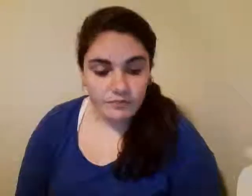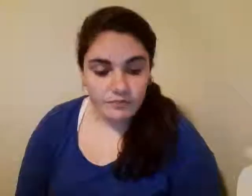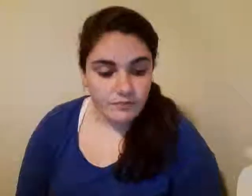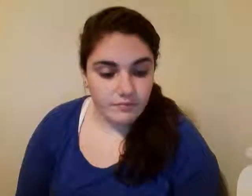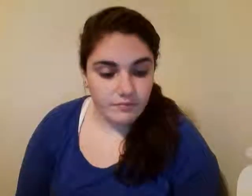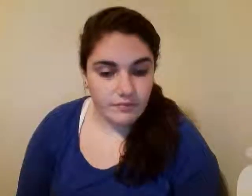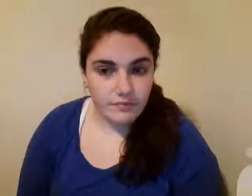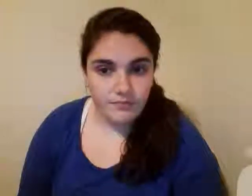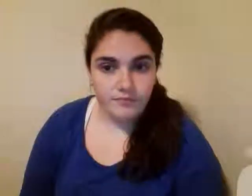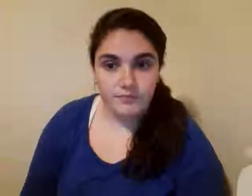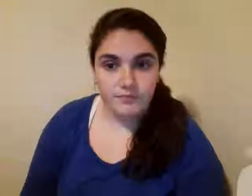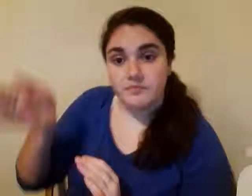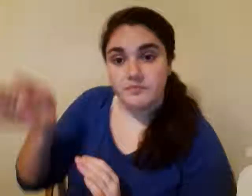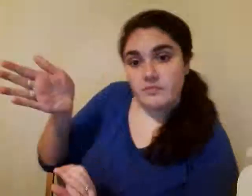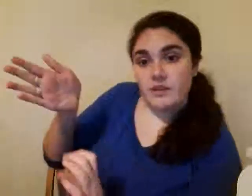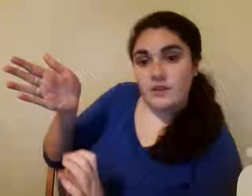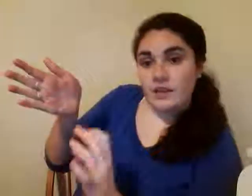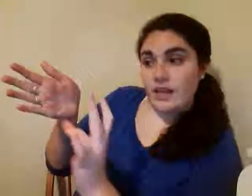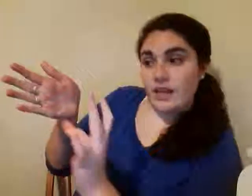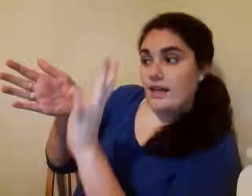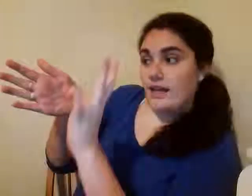then everything else is going to be a 0.